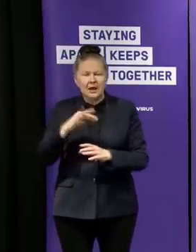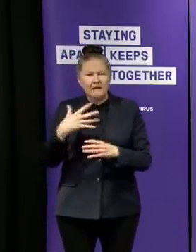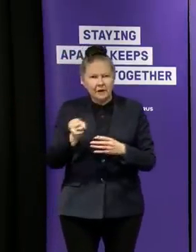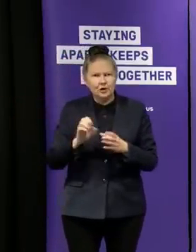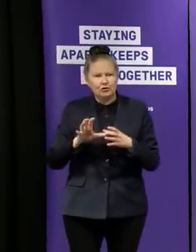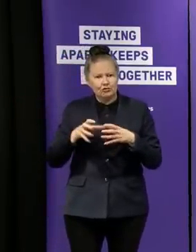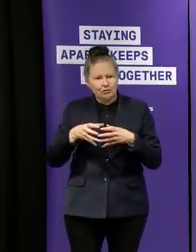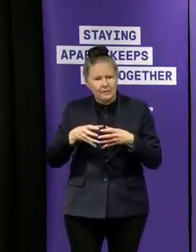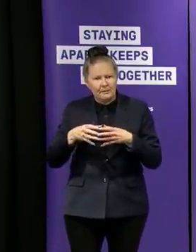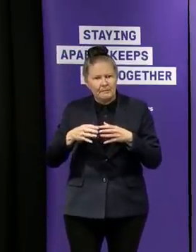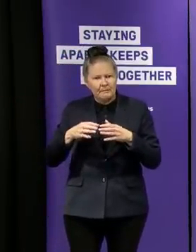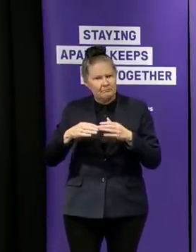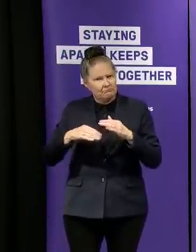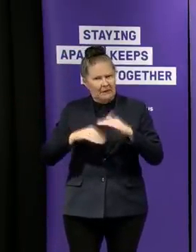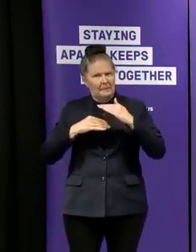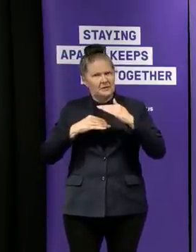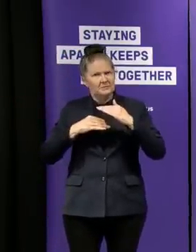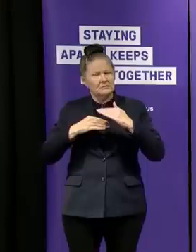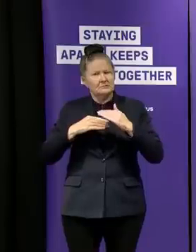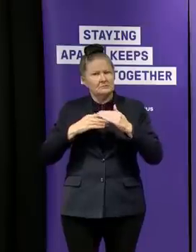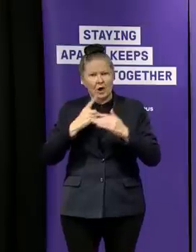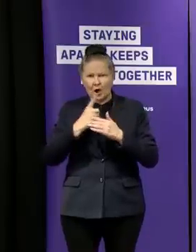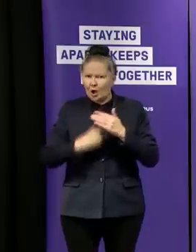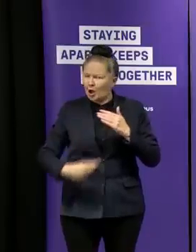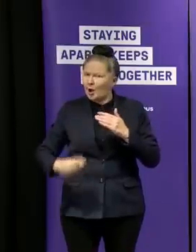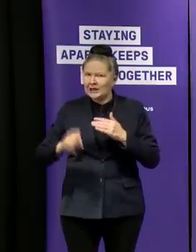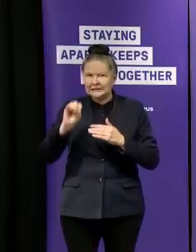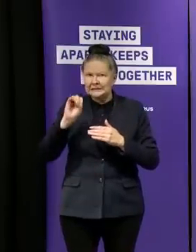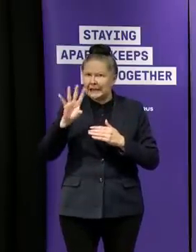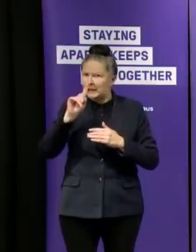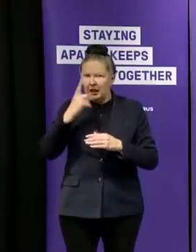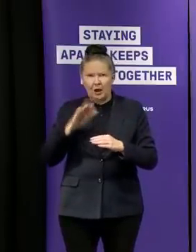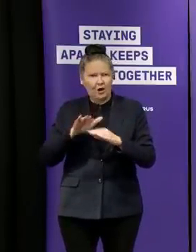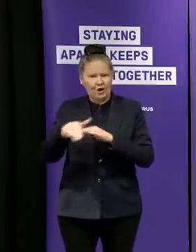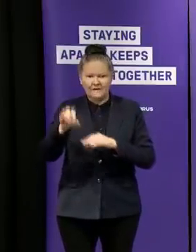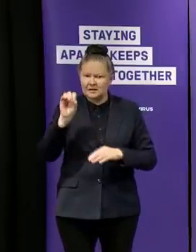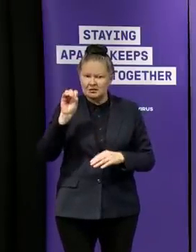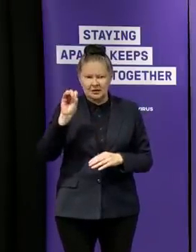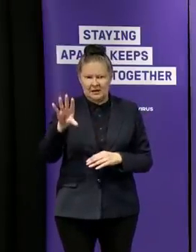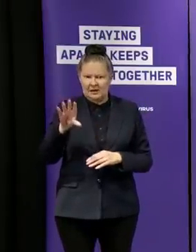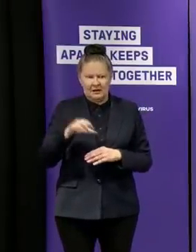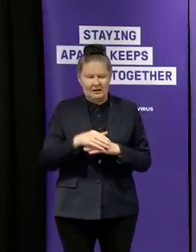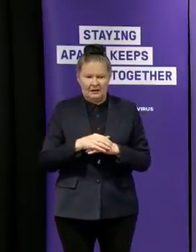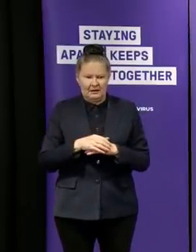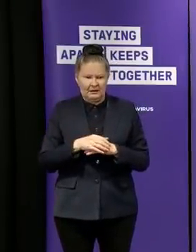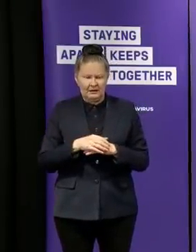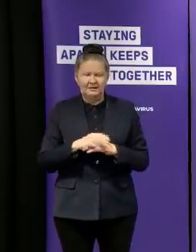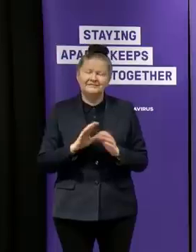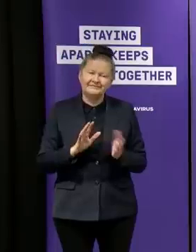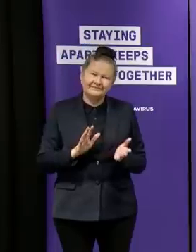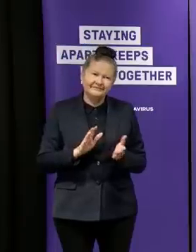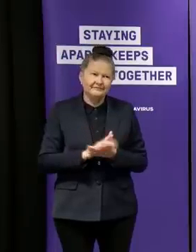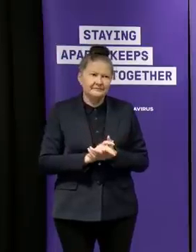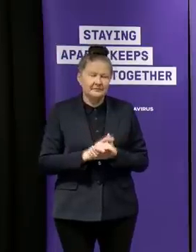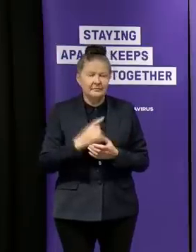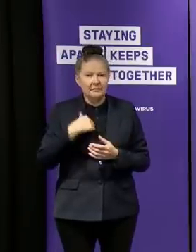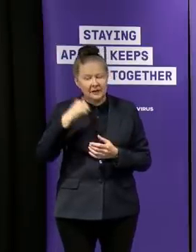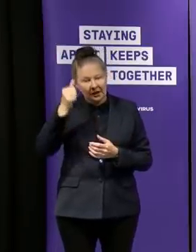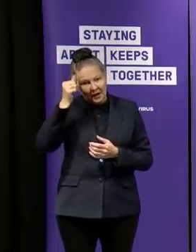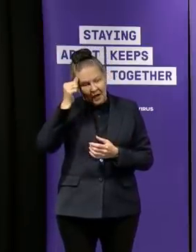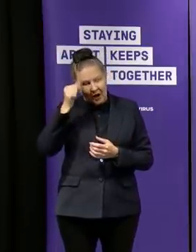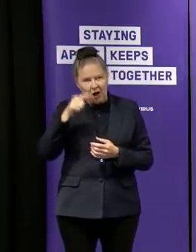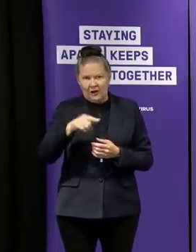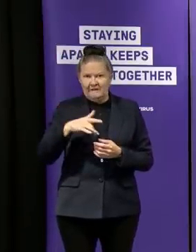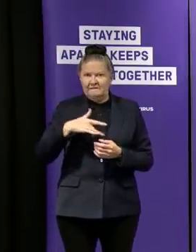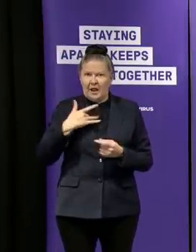a maximum of 10. The party can't be any bigger than that. Look, I know this is a bit counterintuitive.